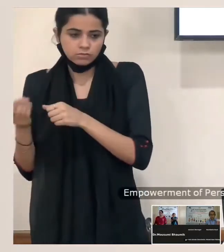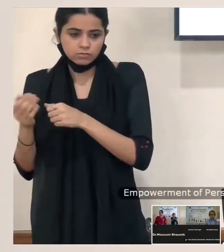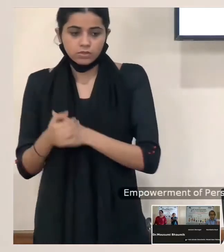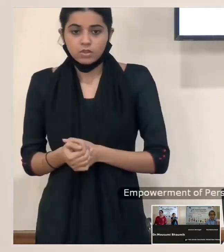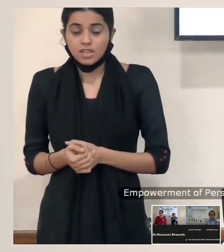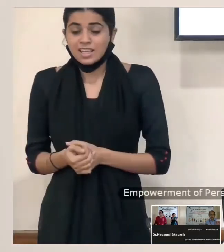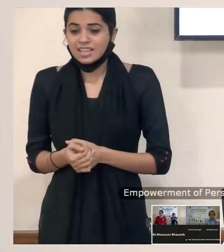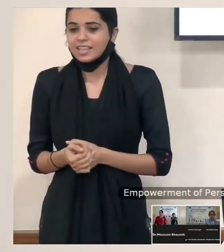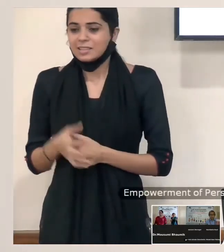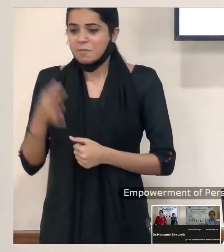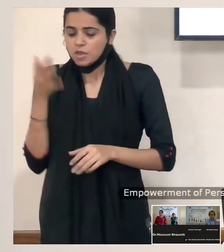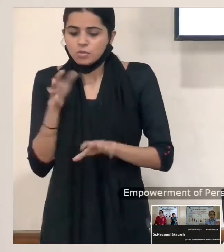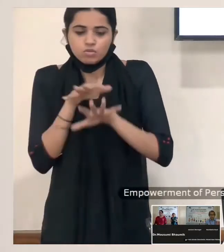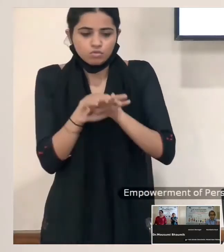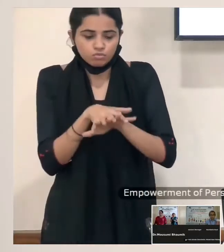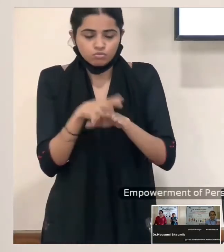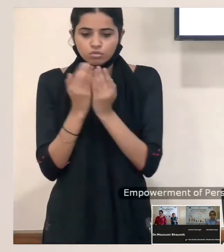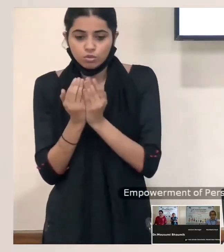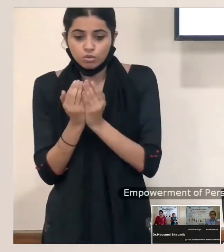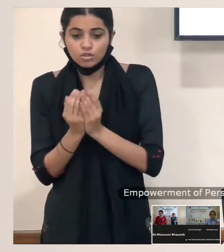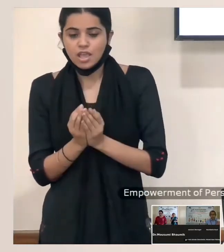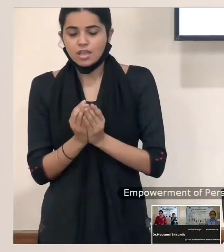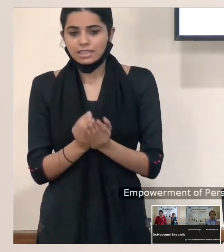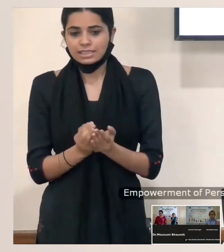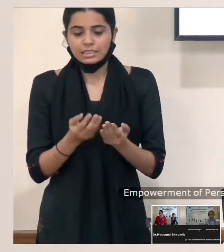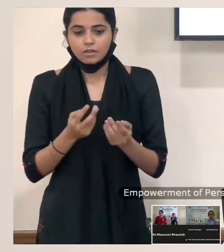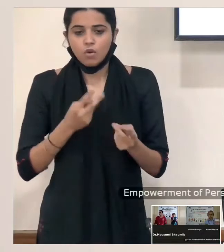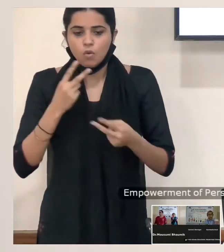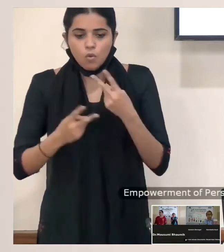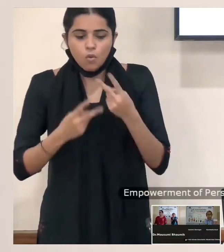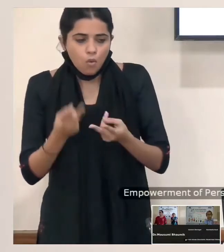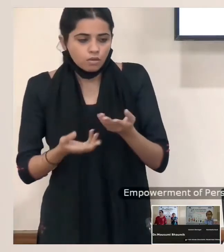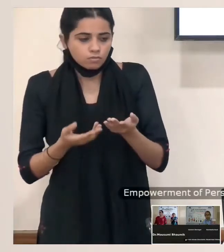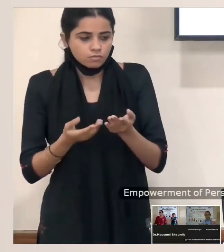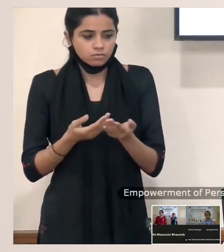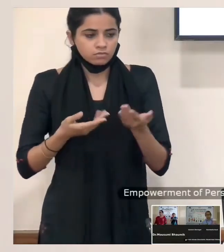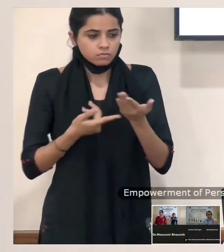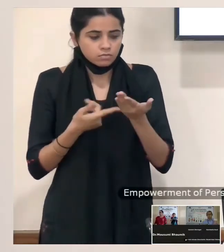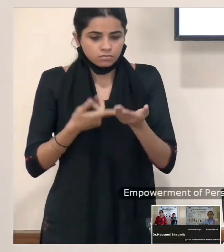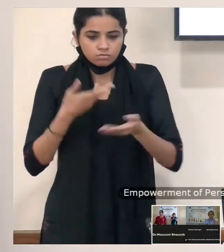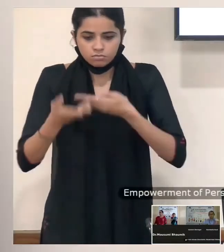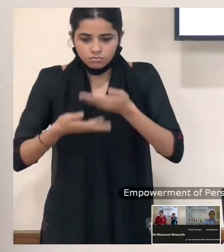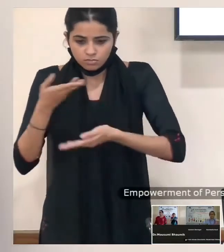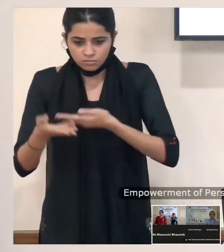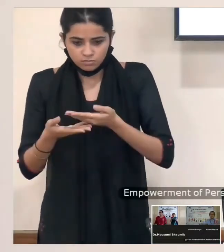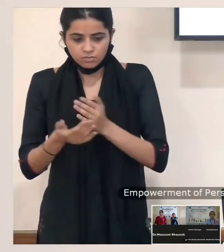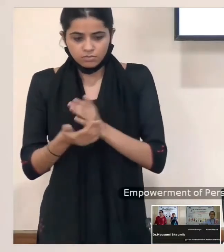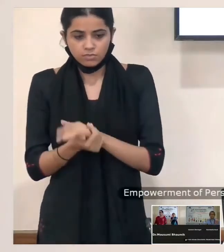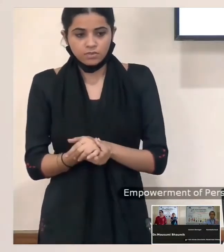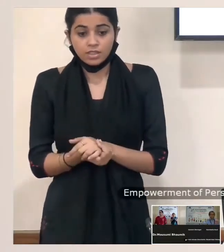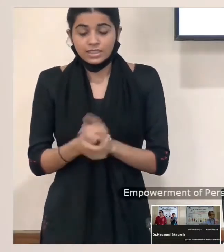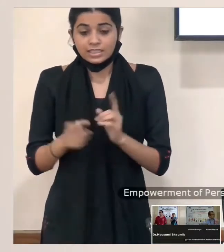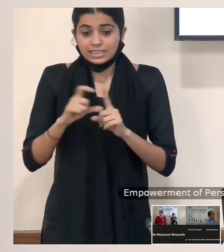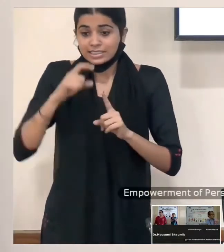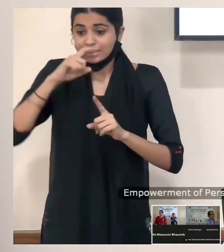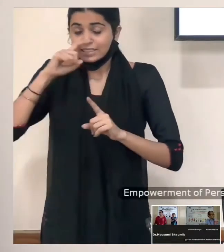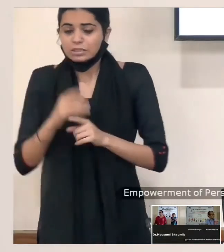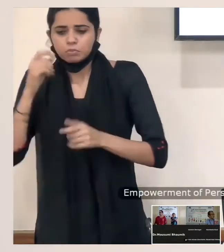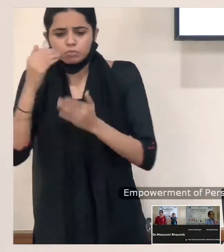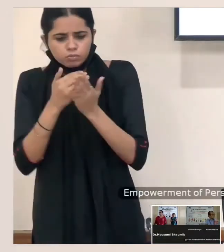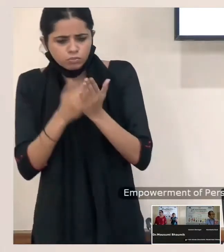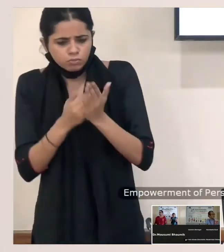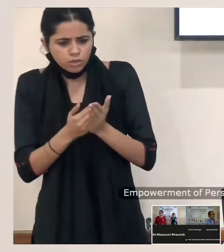representatives of special schools, special vocational centers, self-help groups, skill training institutions,